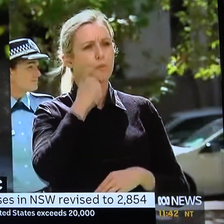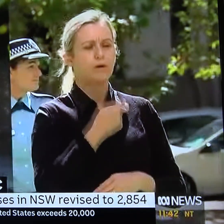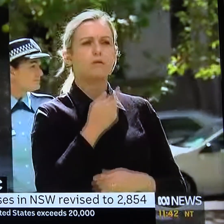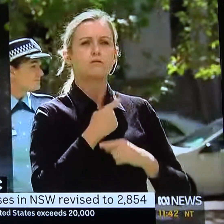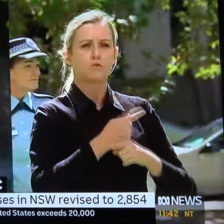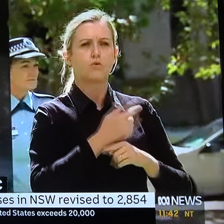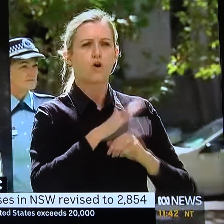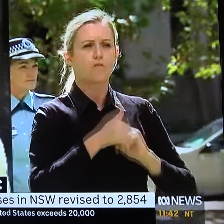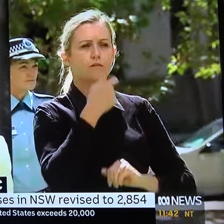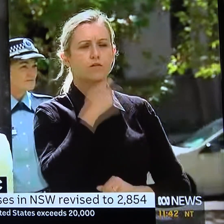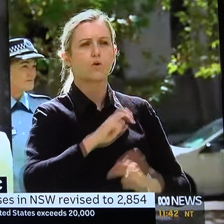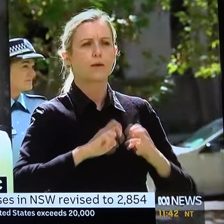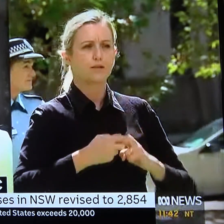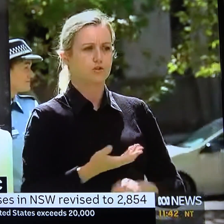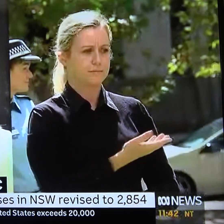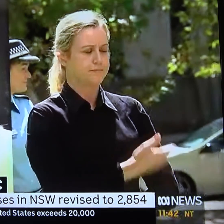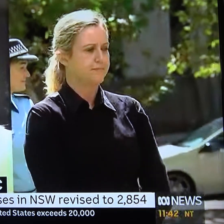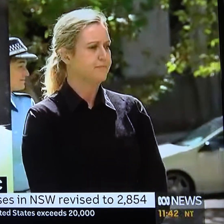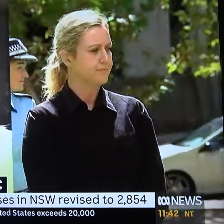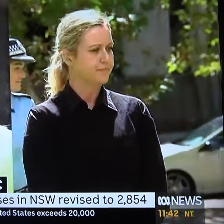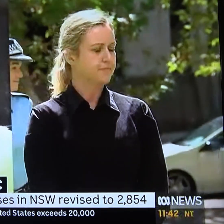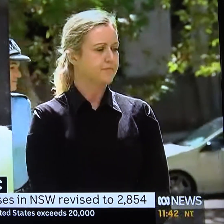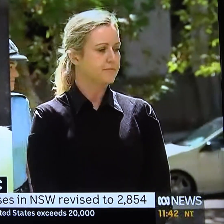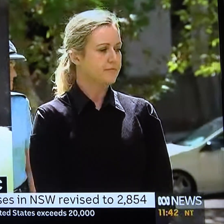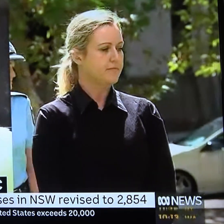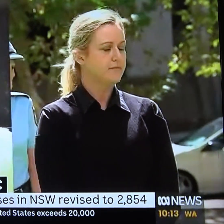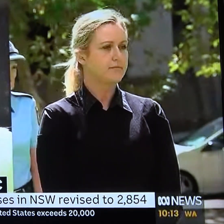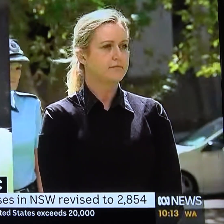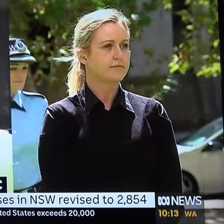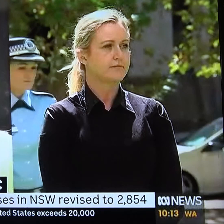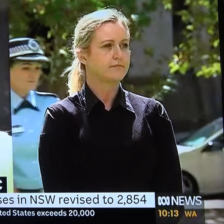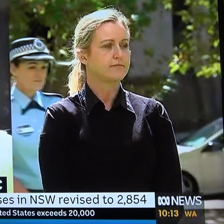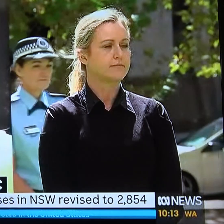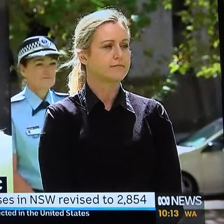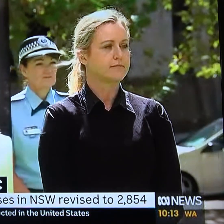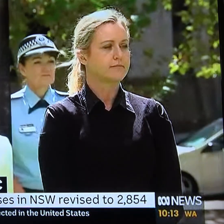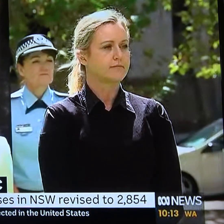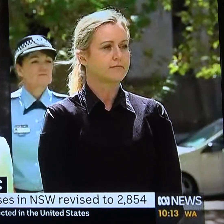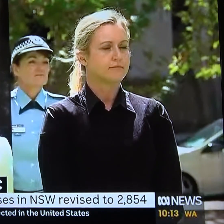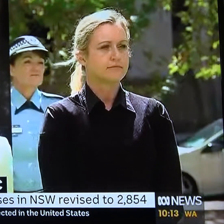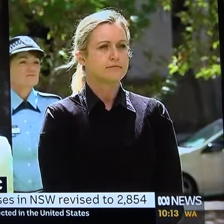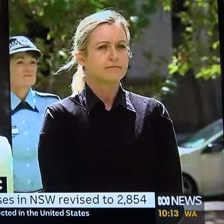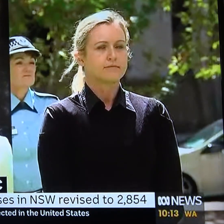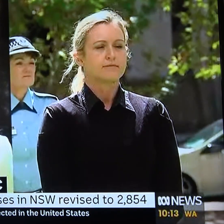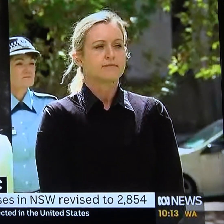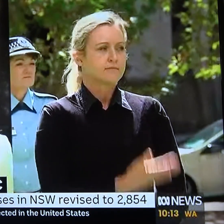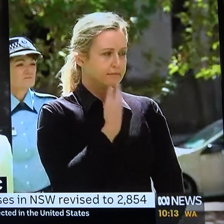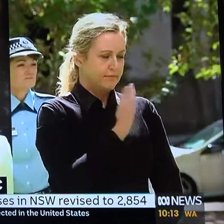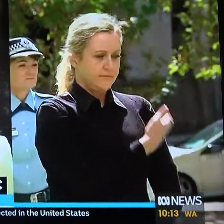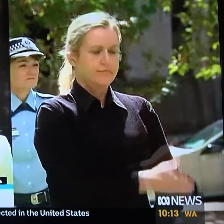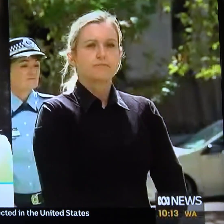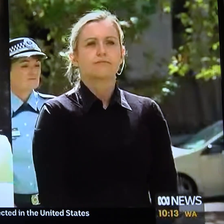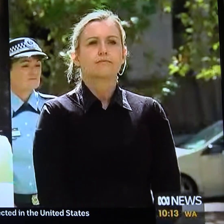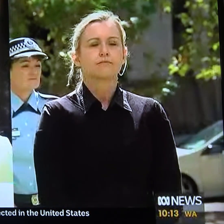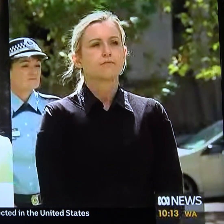Thank you. So I'll start off by explaining the difference in the number of cases that we've reported yesterday compared to today.